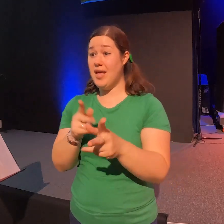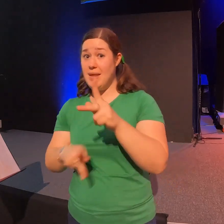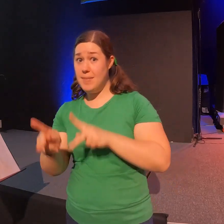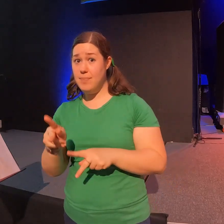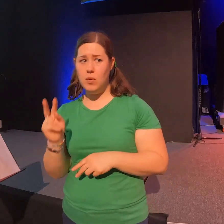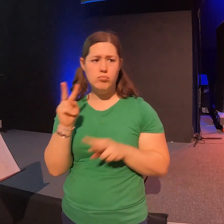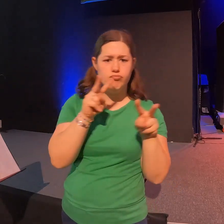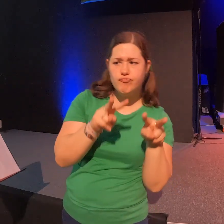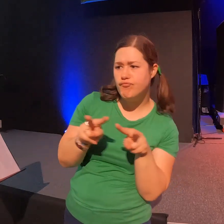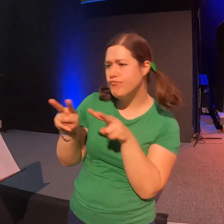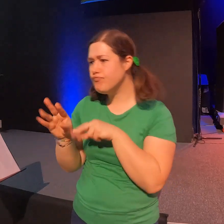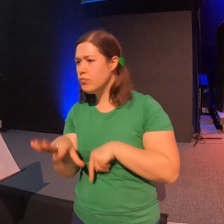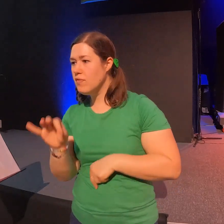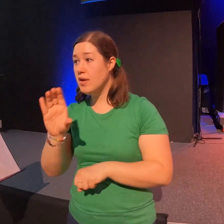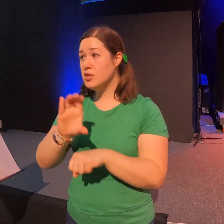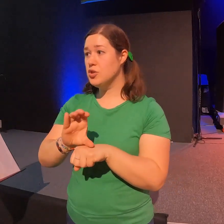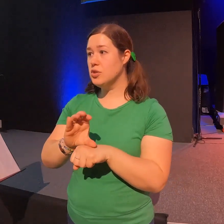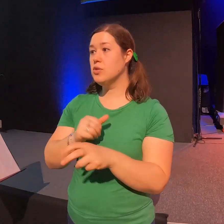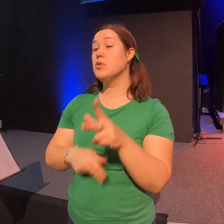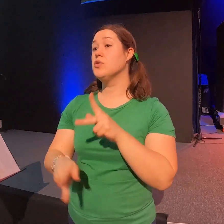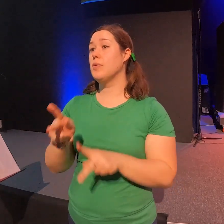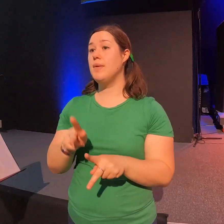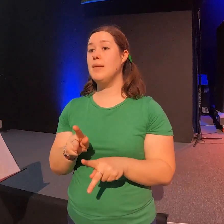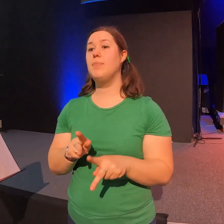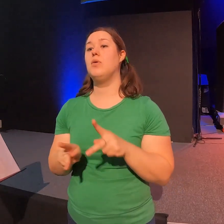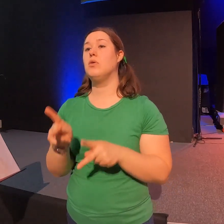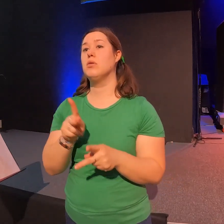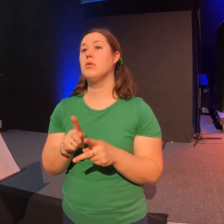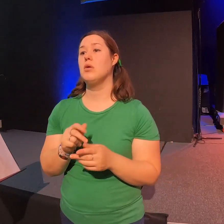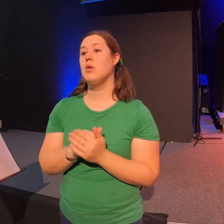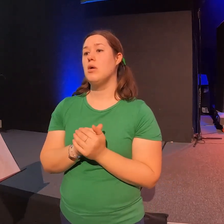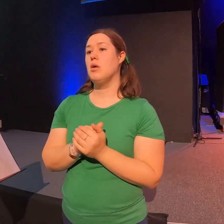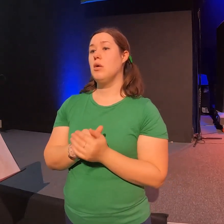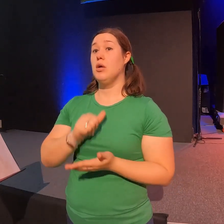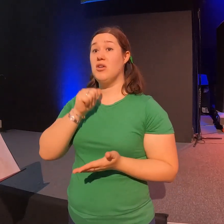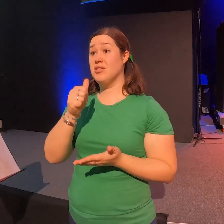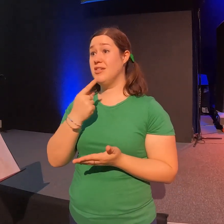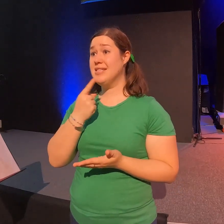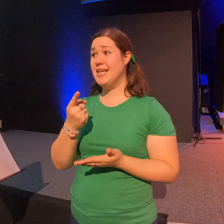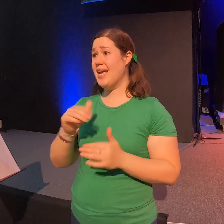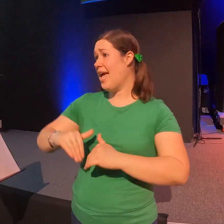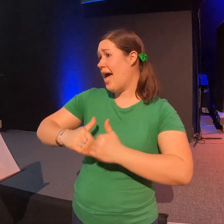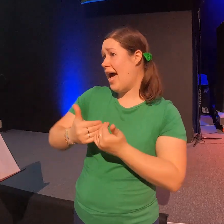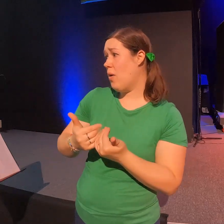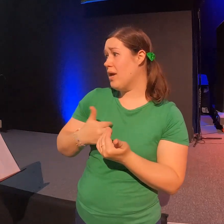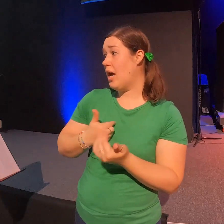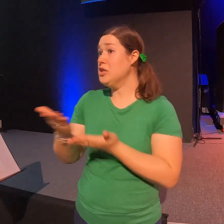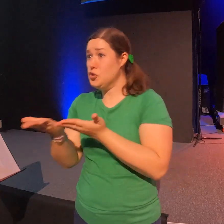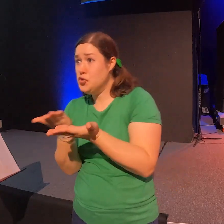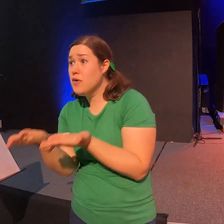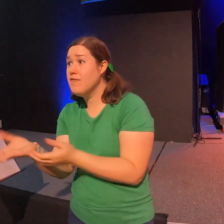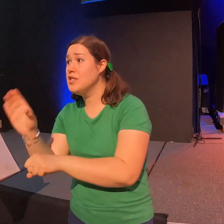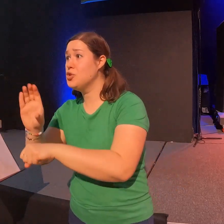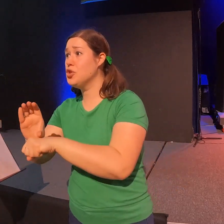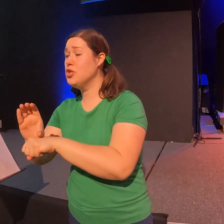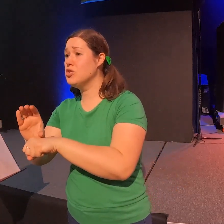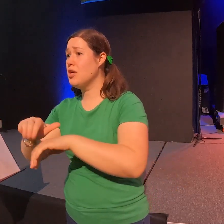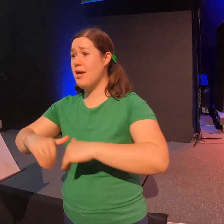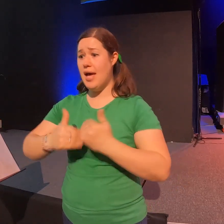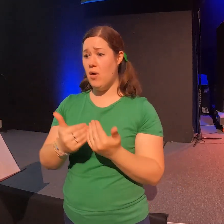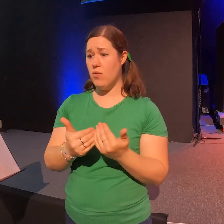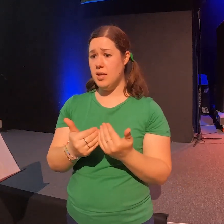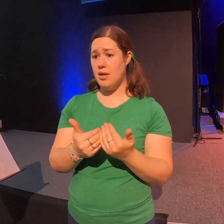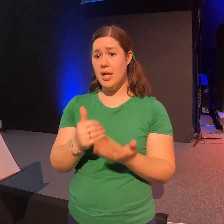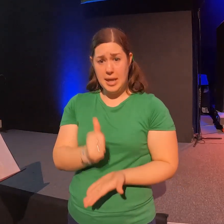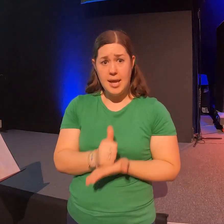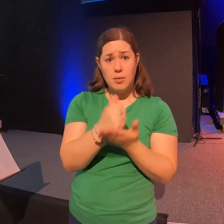serve this church? How can I use my gifts to help this church? How can I give to this church? But now more and more, I notice